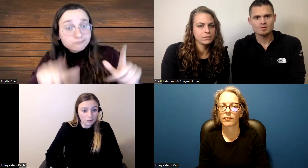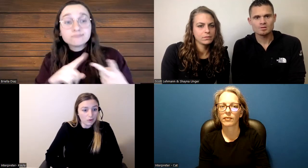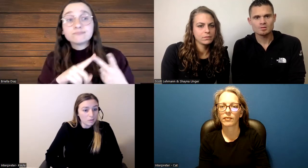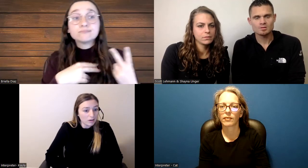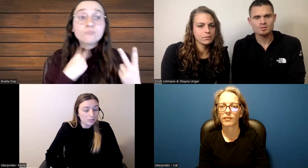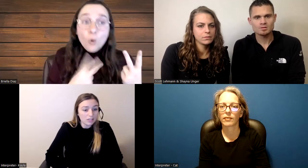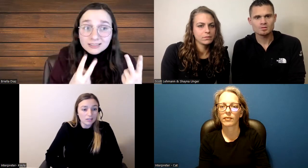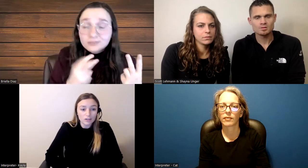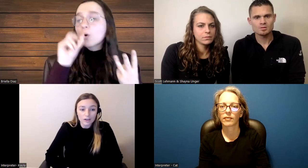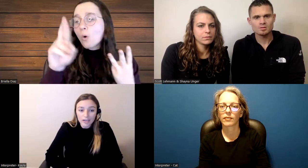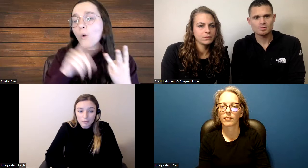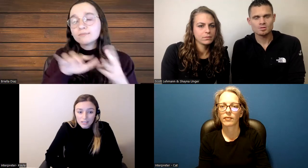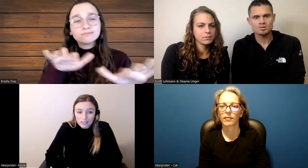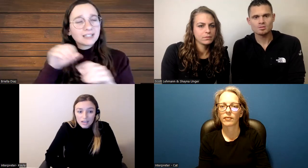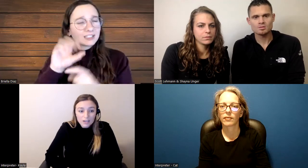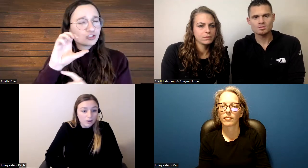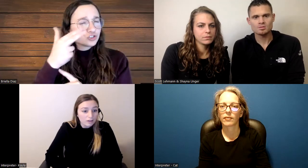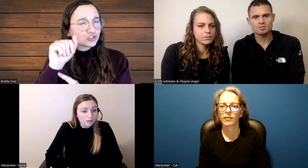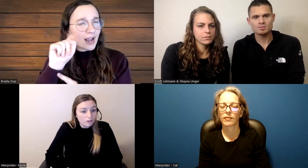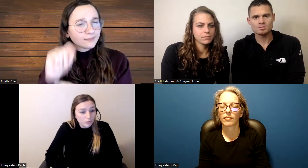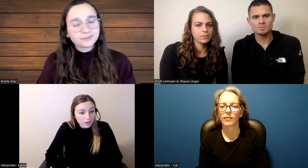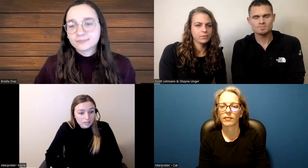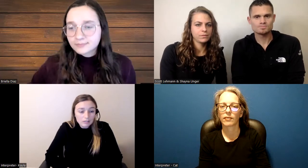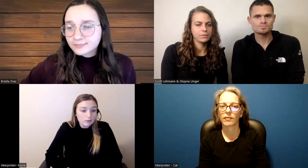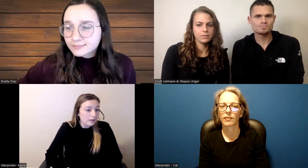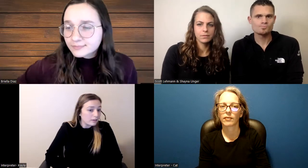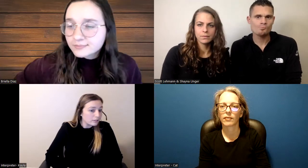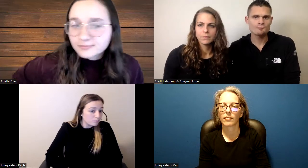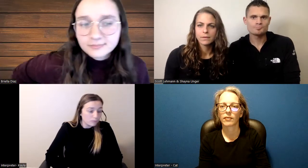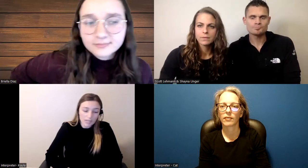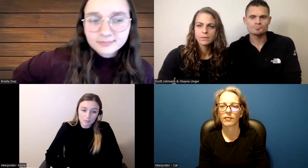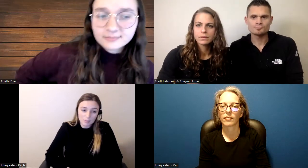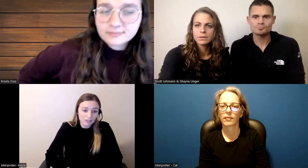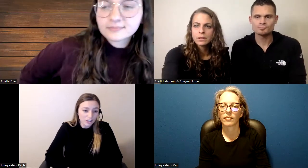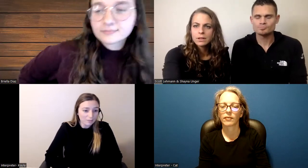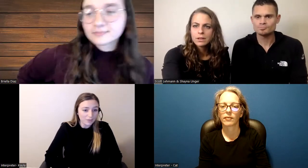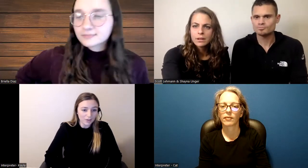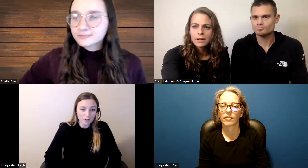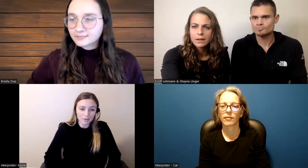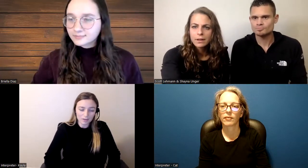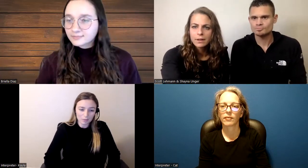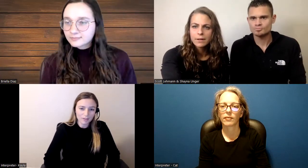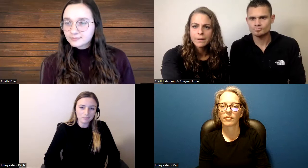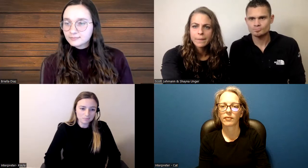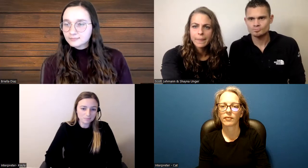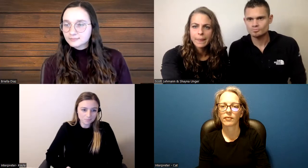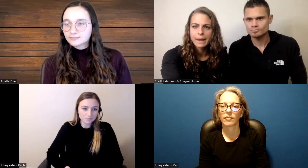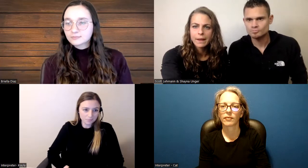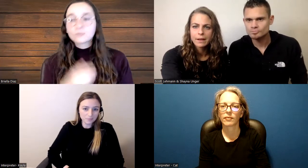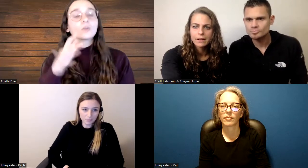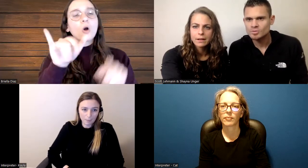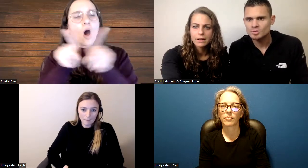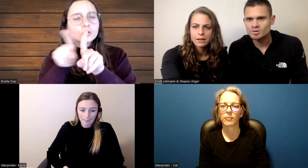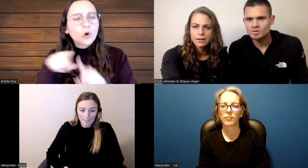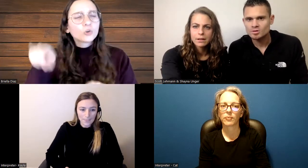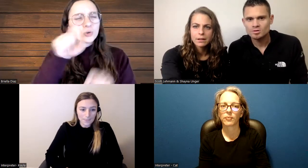you're more than welcome to turn on your cameras. You can use your voice. You can type something in the chat. Either way, whatever you prefer.